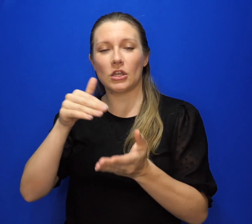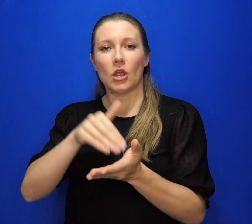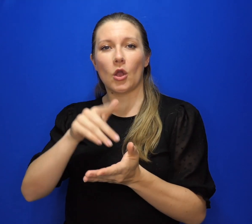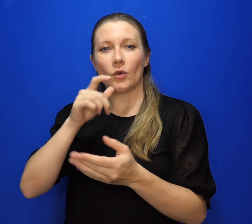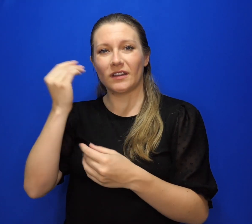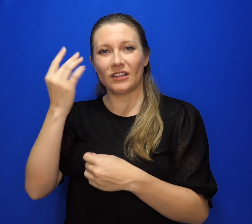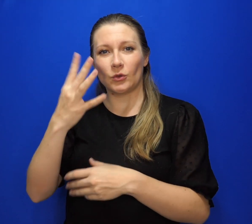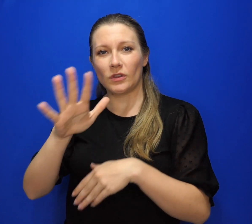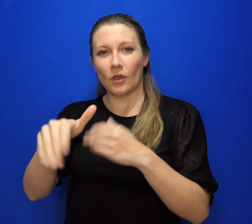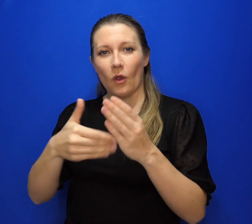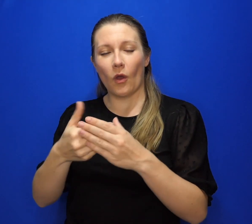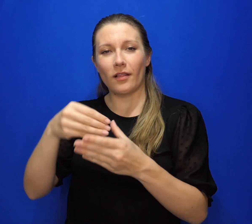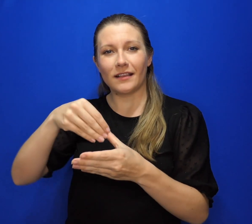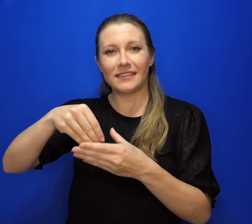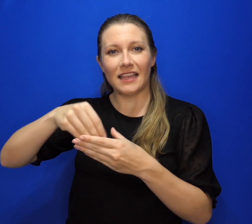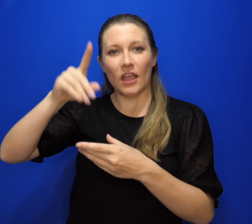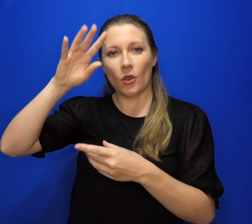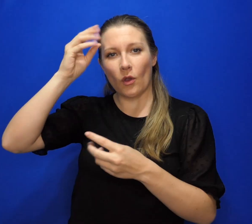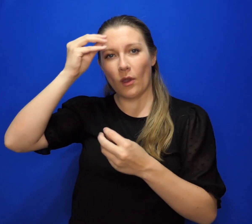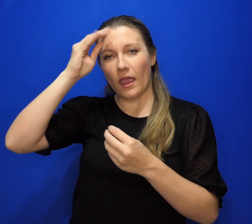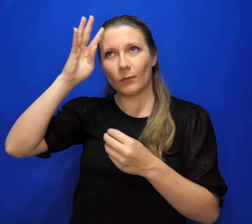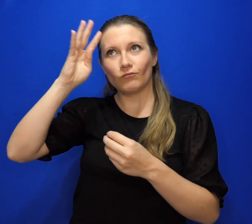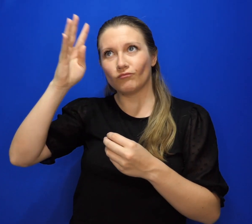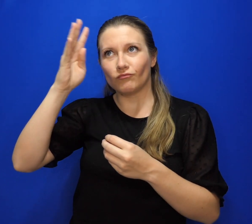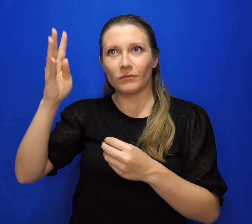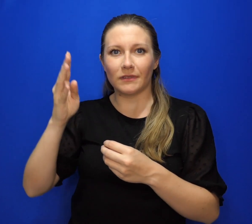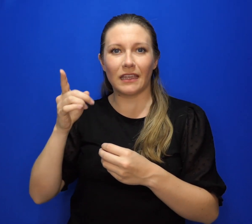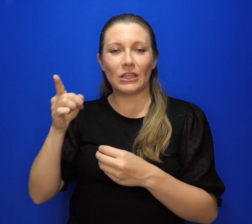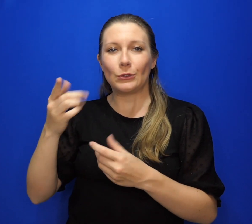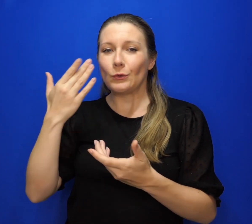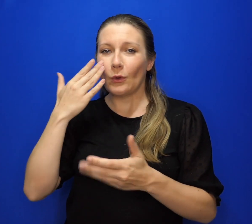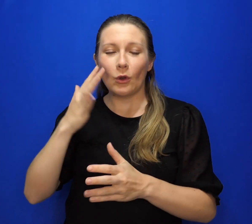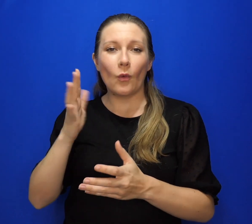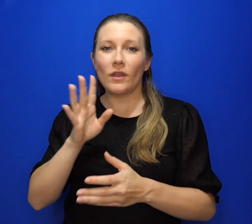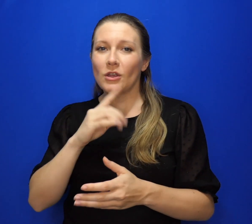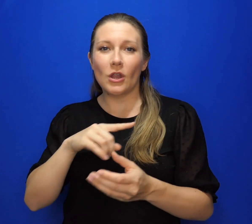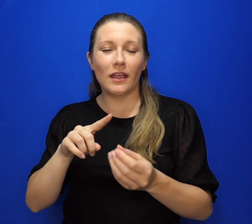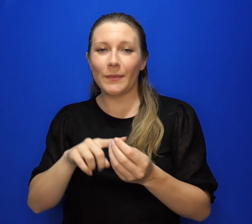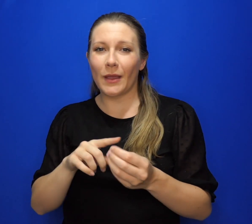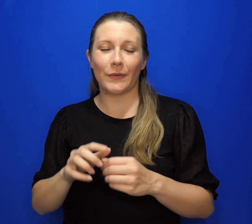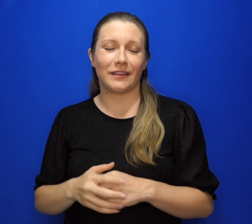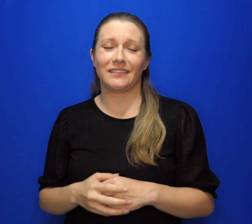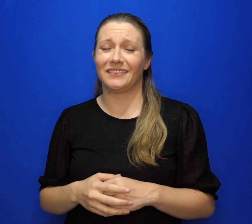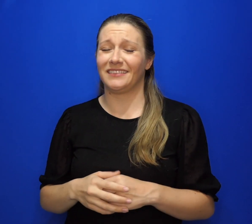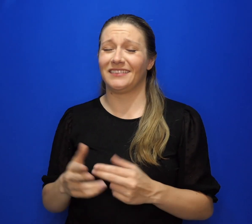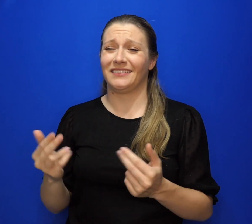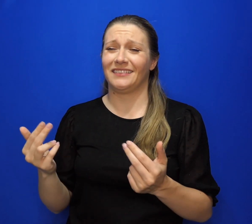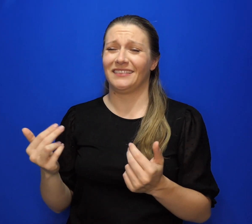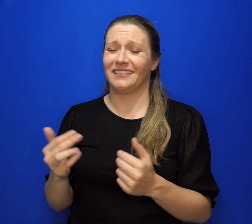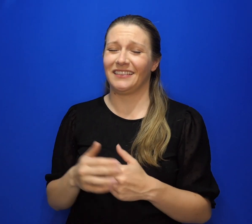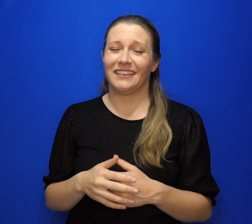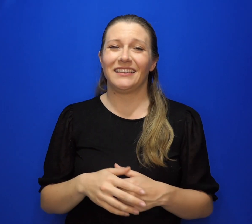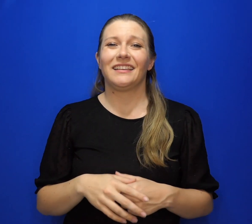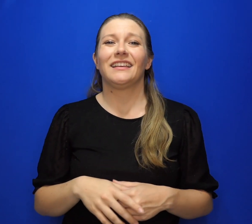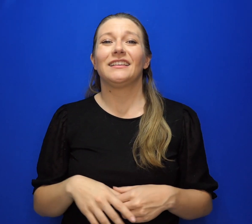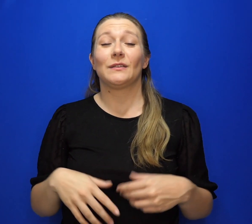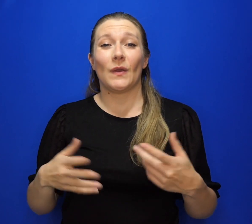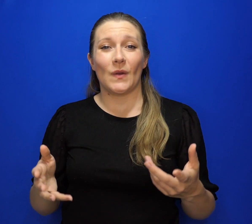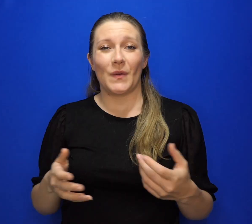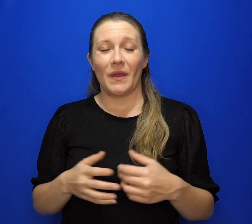head and are totally not knowing what you're talking, and you're totally not knowing what you're talking about. So,